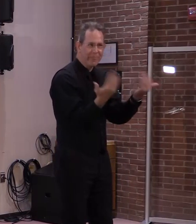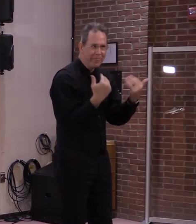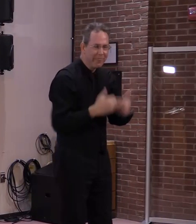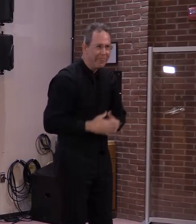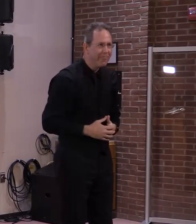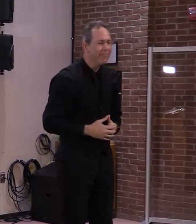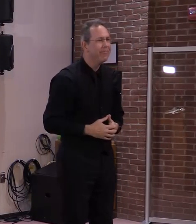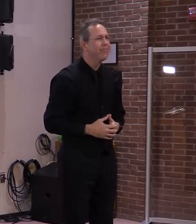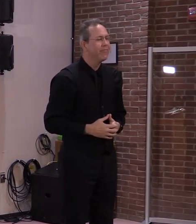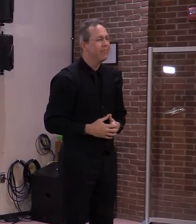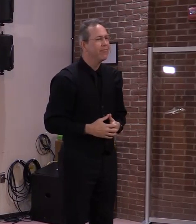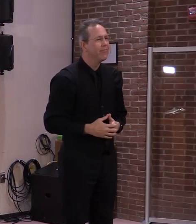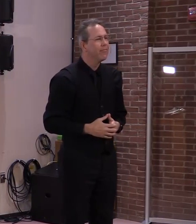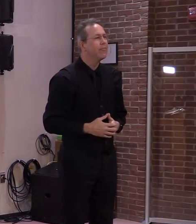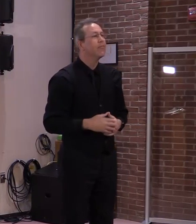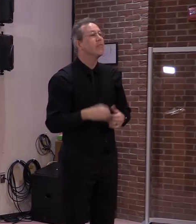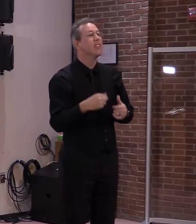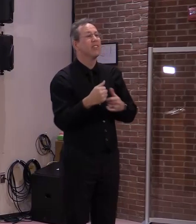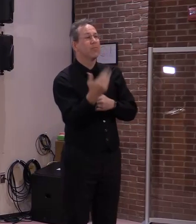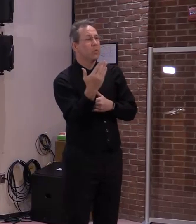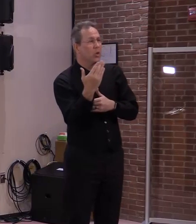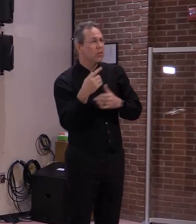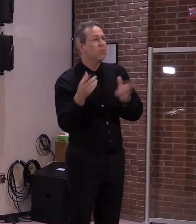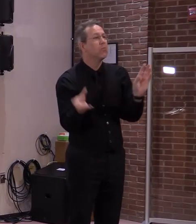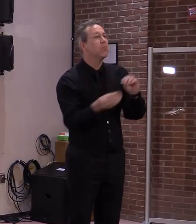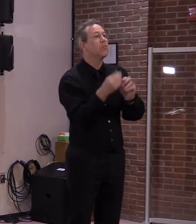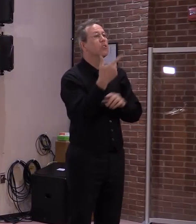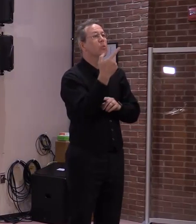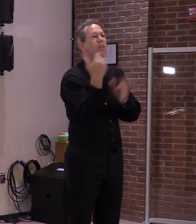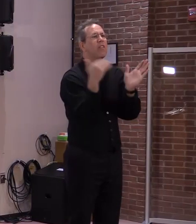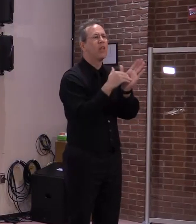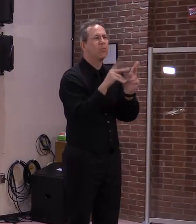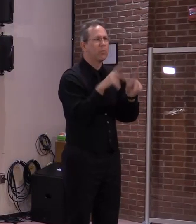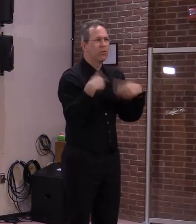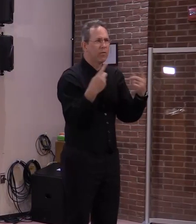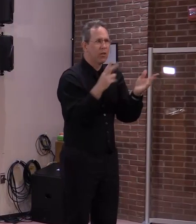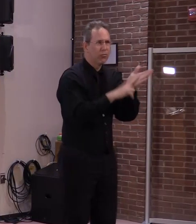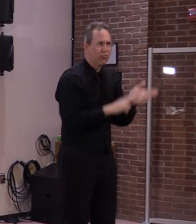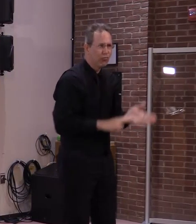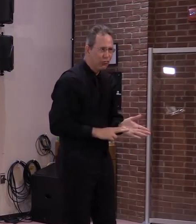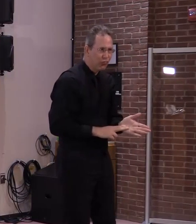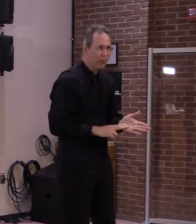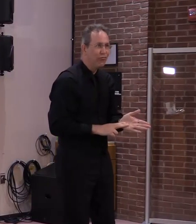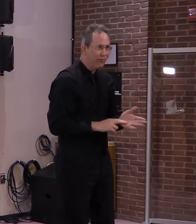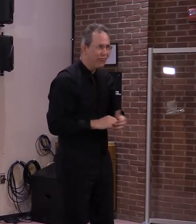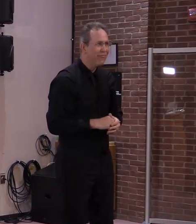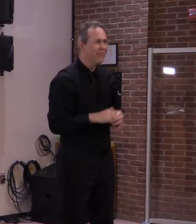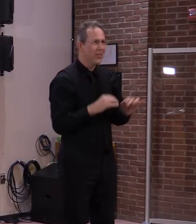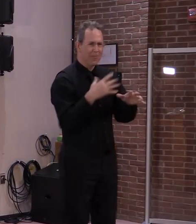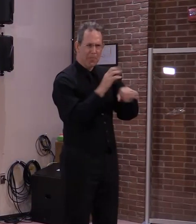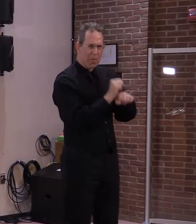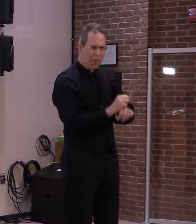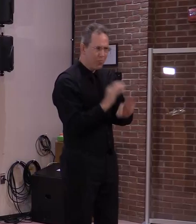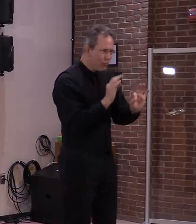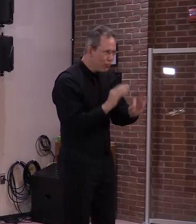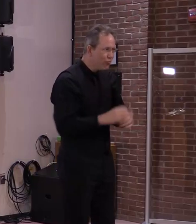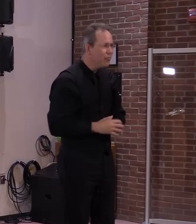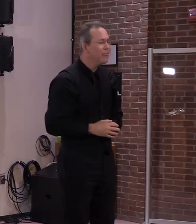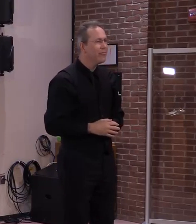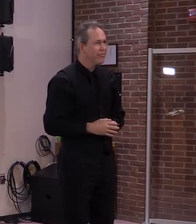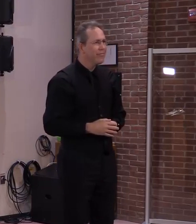older. As of this morning, more than 21,000 Vermonters in that age group had made their vaccination appointments.